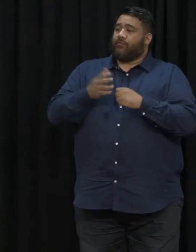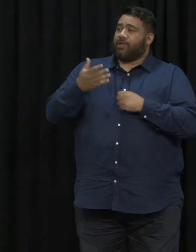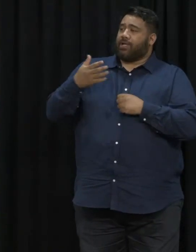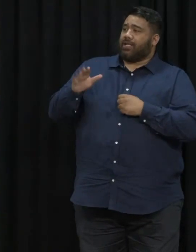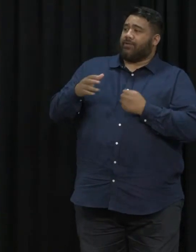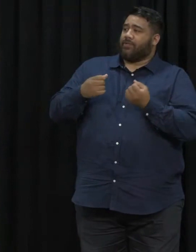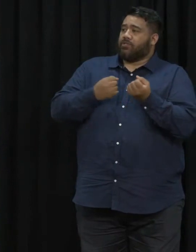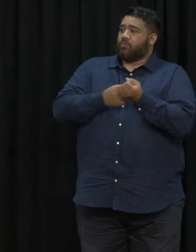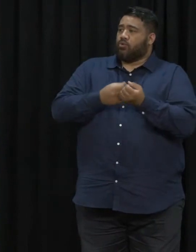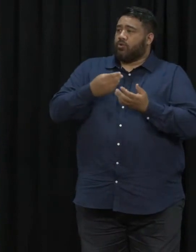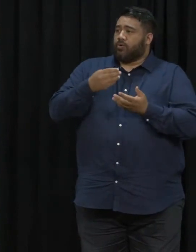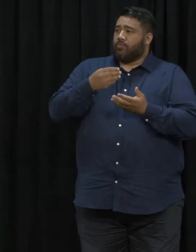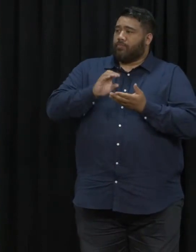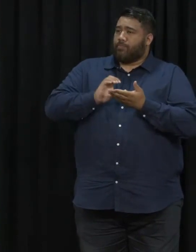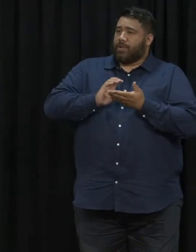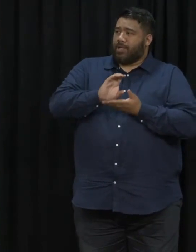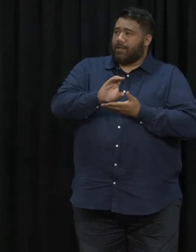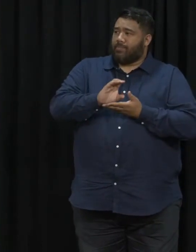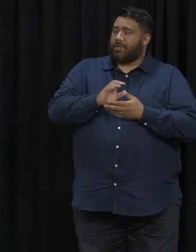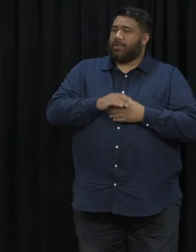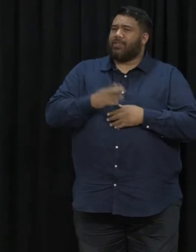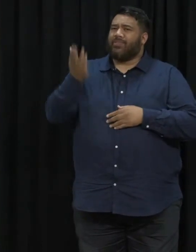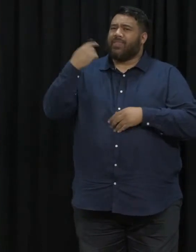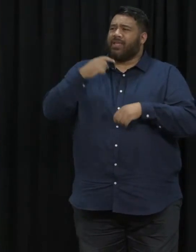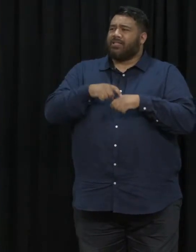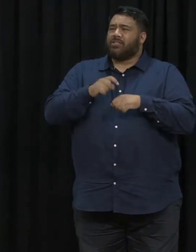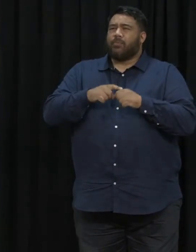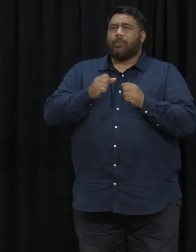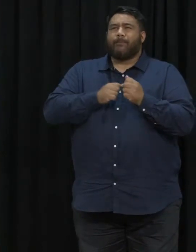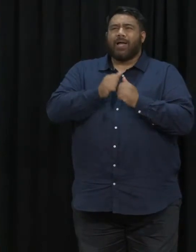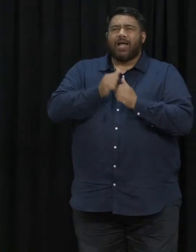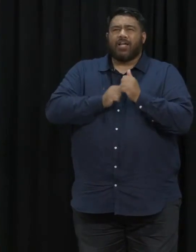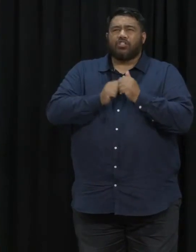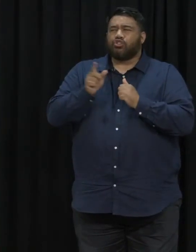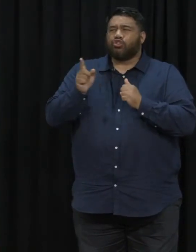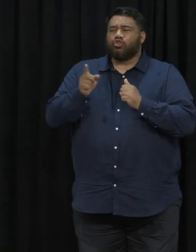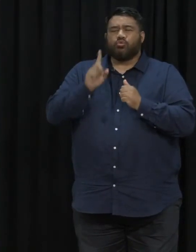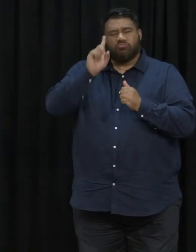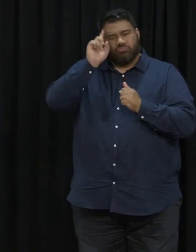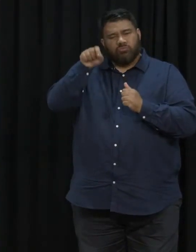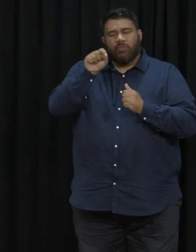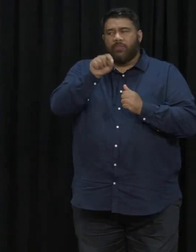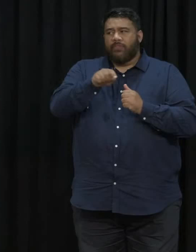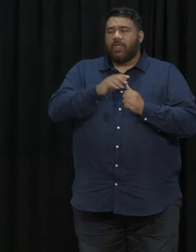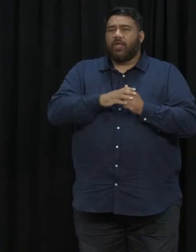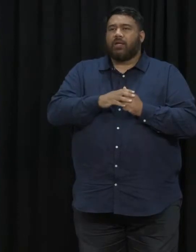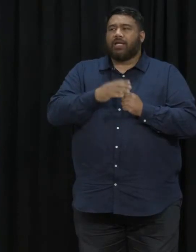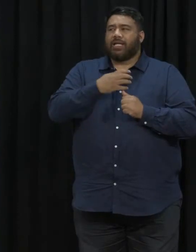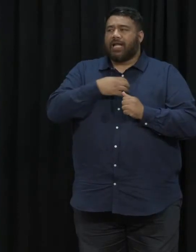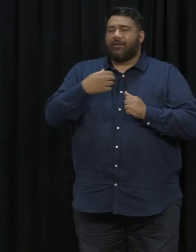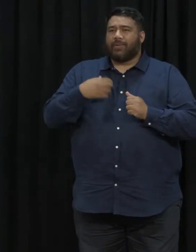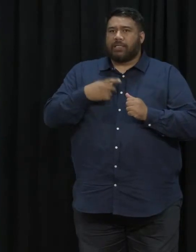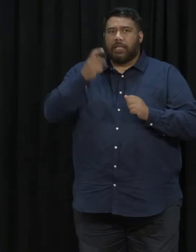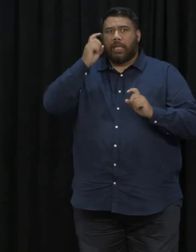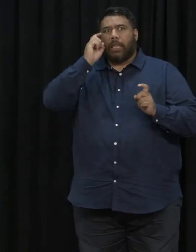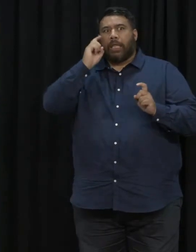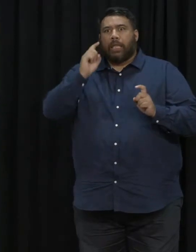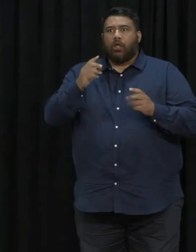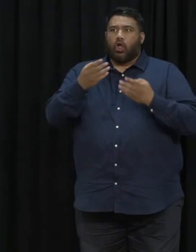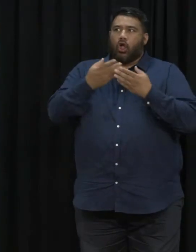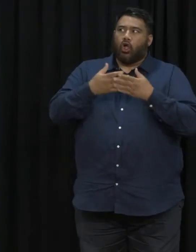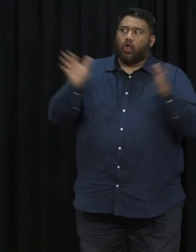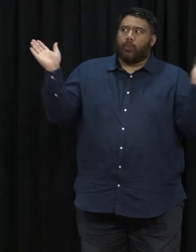case for increasing the payment level? Because when it was designed, it was March last year. Government was worried it was going to be hundreds of thousands of people, taking it up, which would